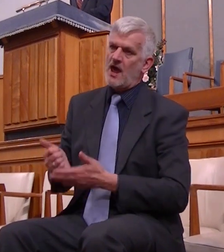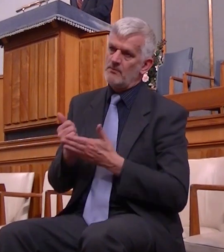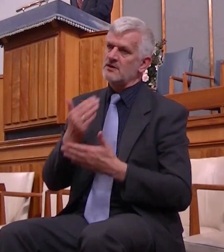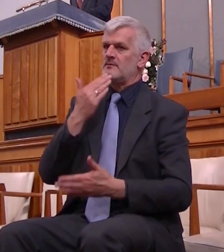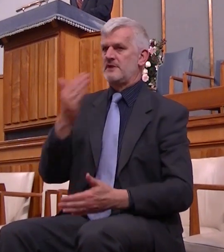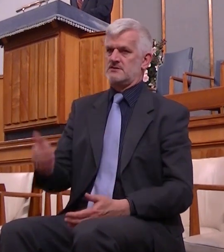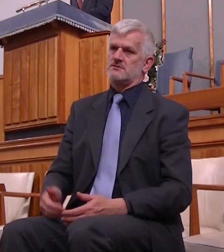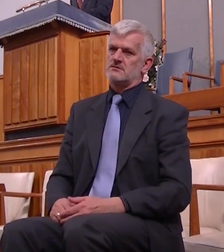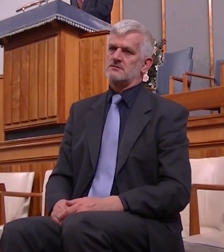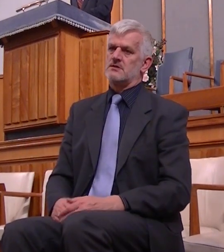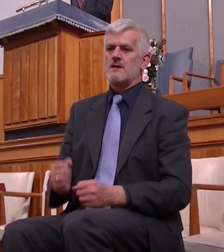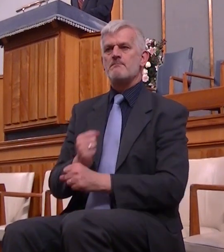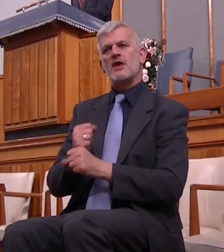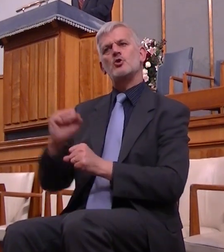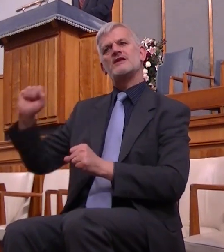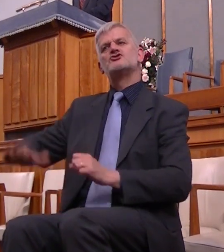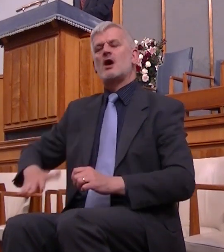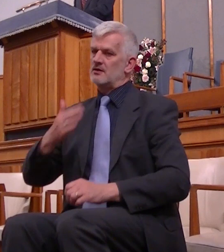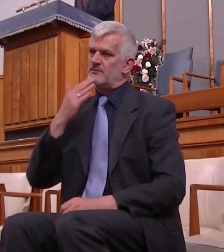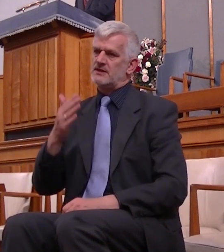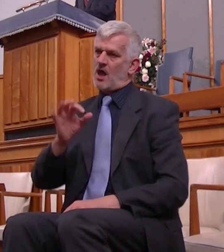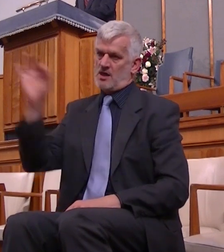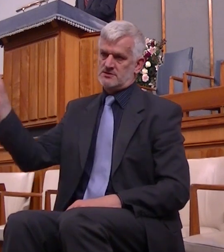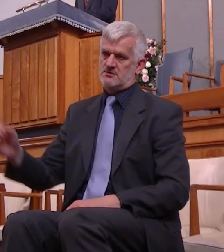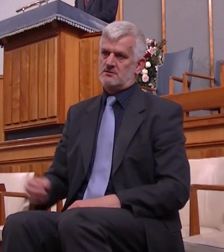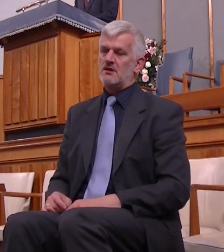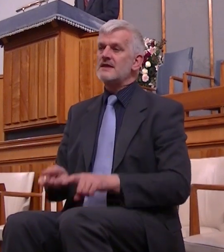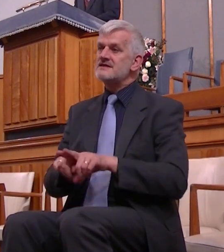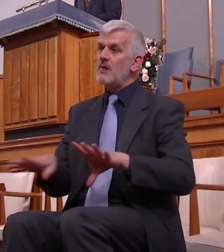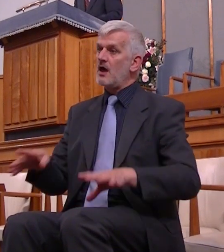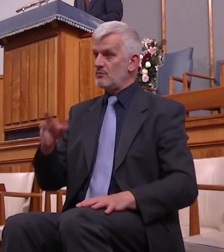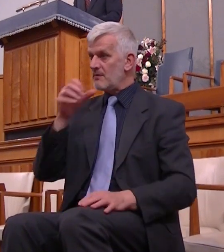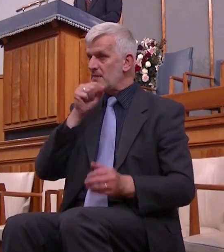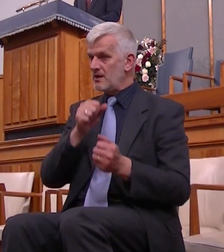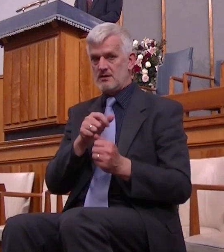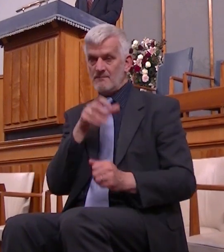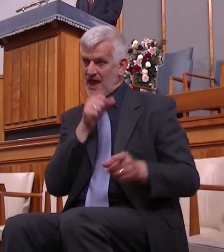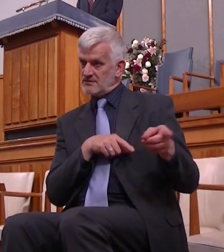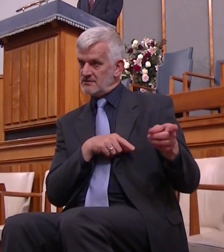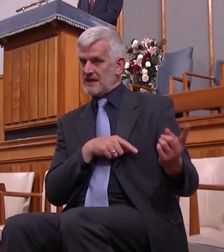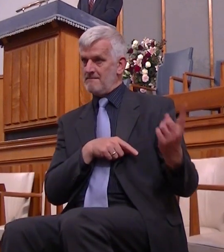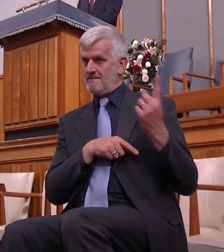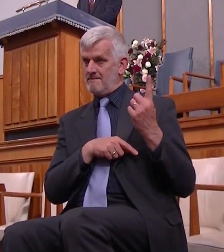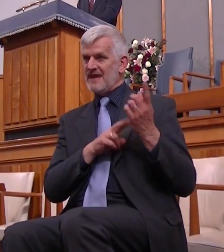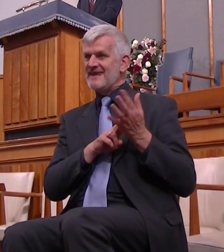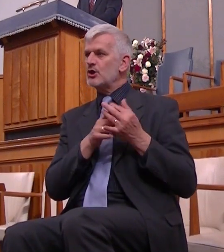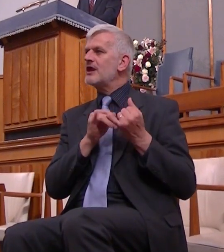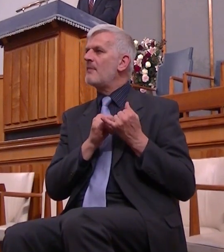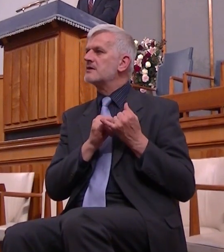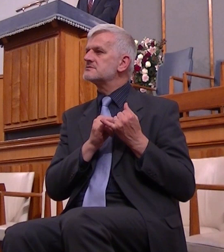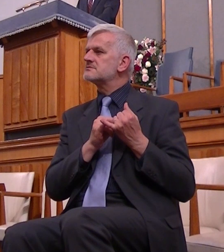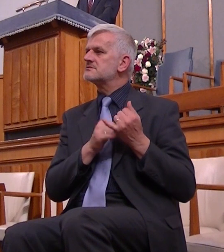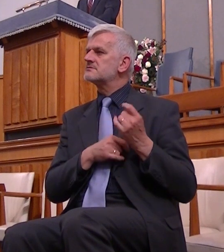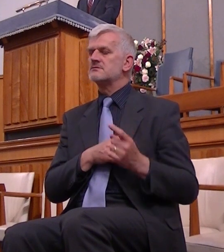you and make you His child. So that like Nicodemus was told by Christ so many